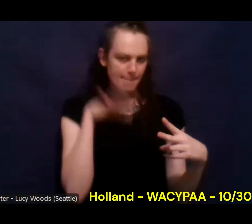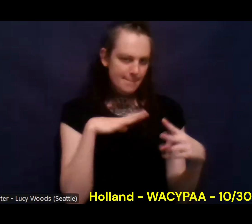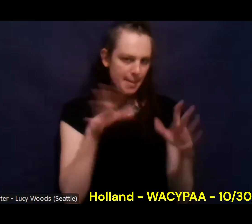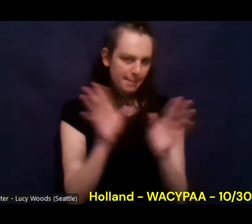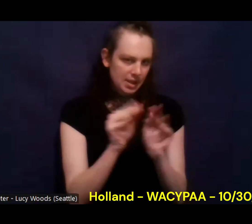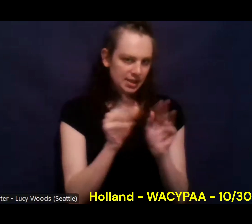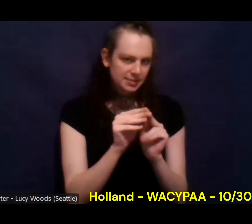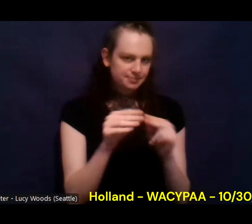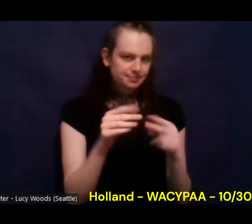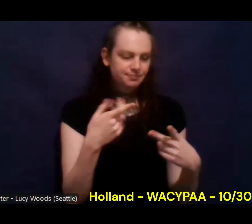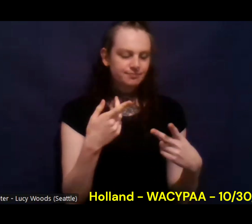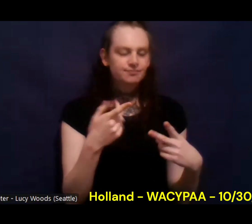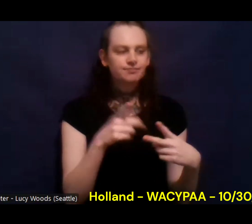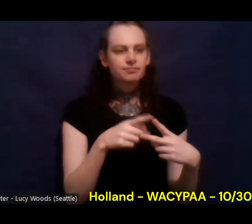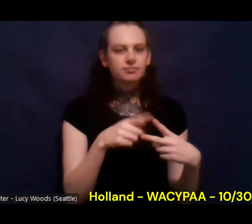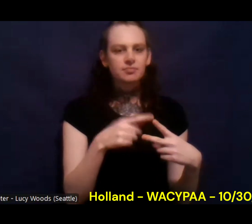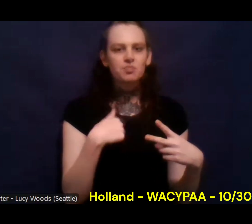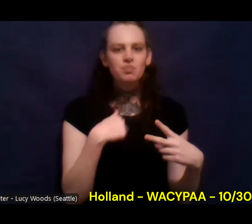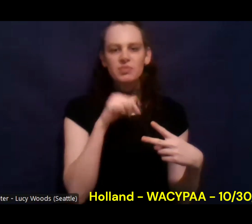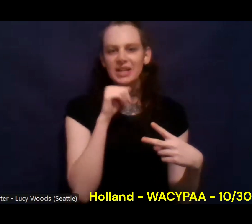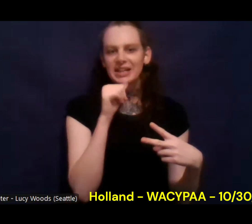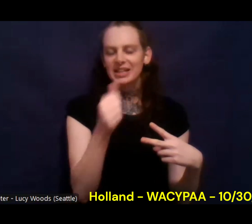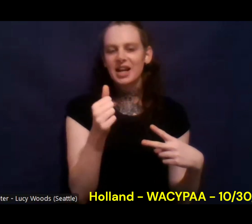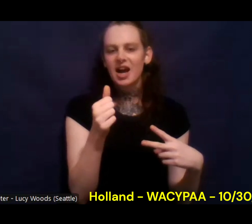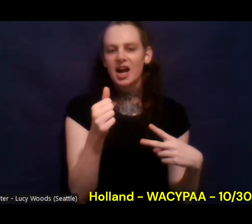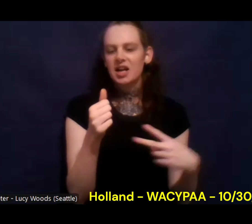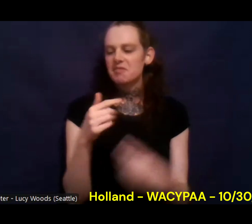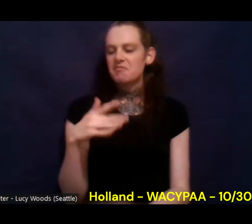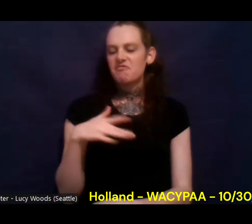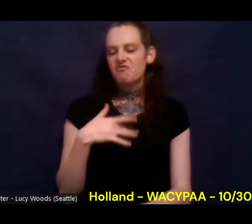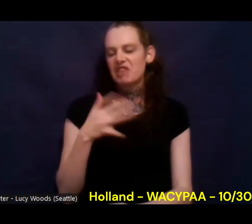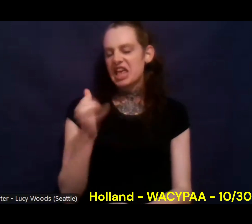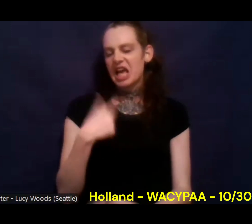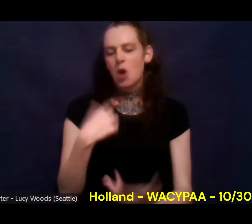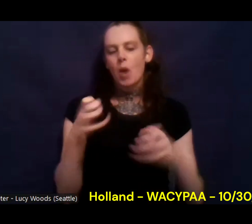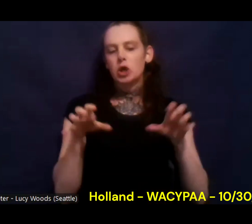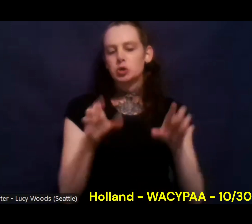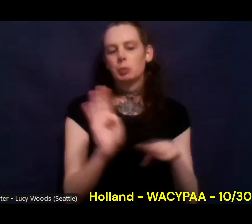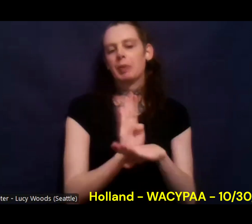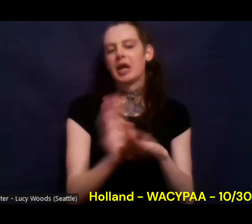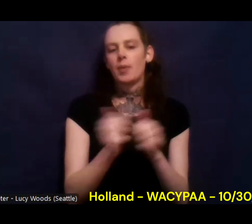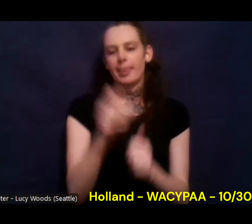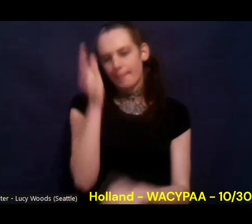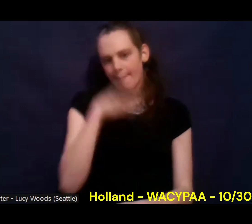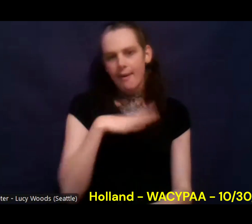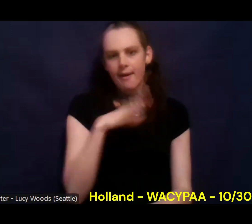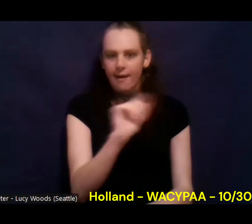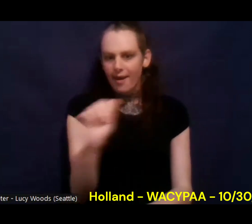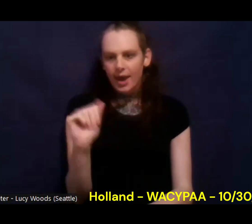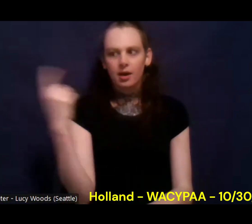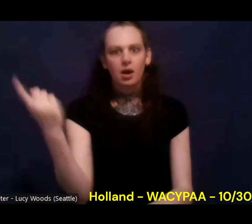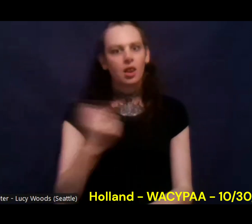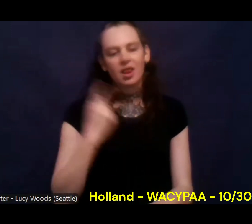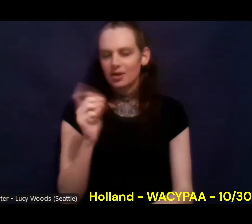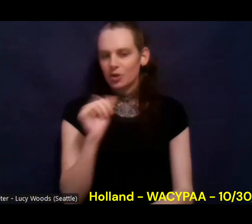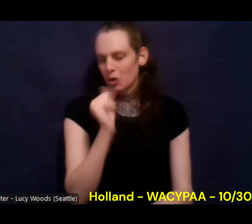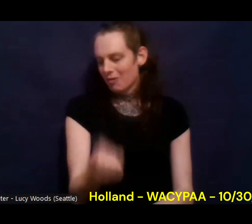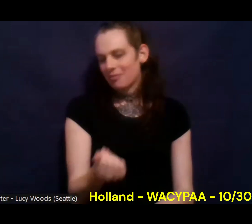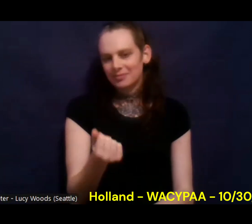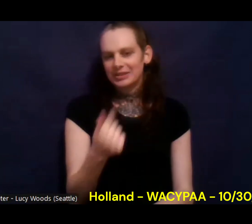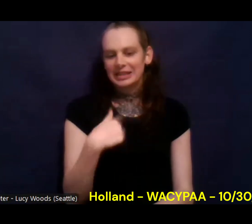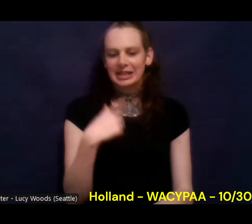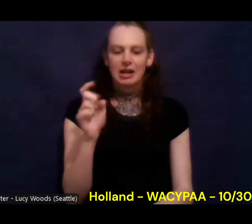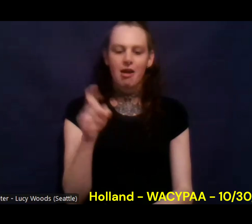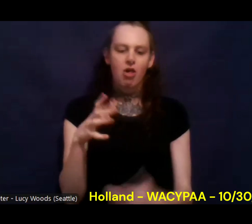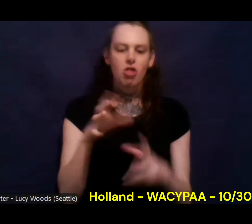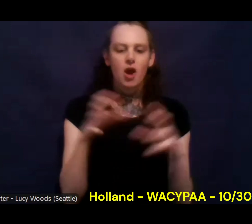I'm just not in the mood to do business with men and Alcoholics Anonymous all the time. It takes a lot of like willpower